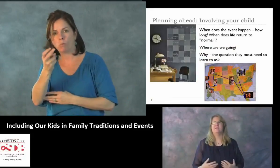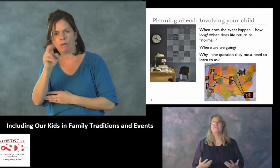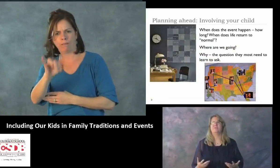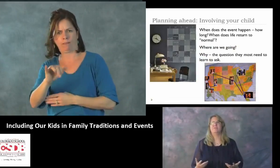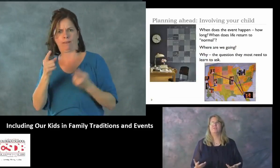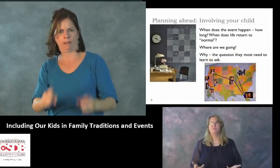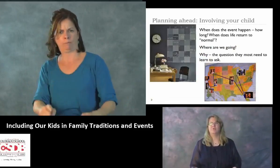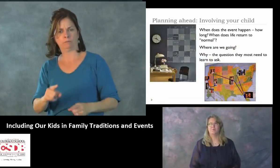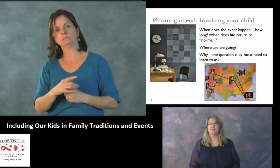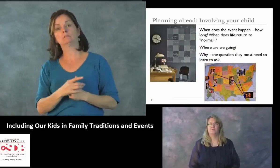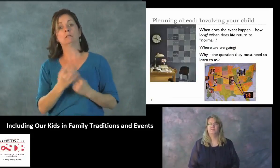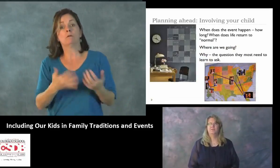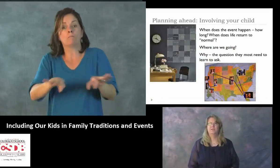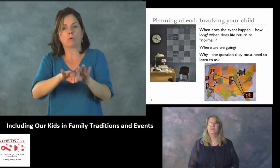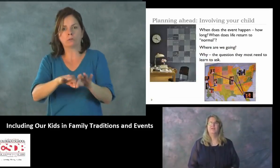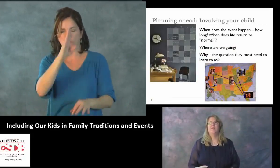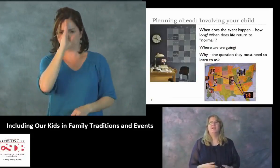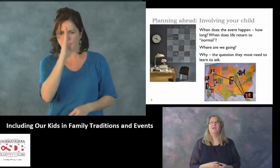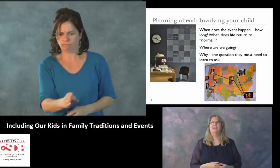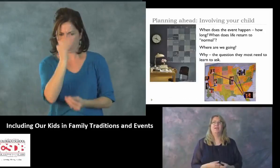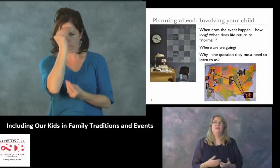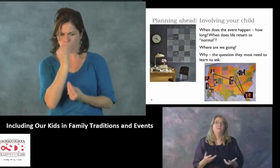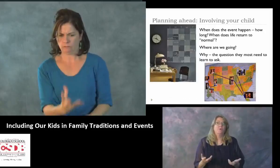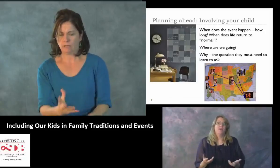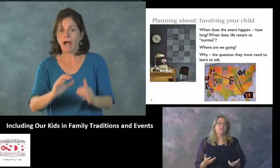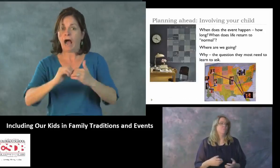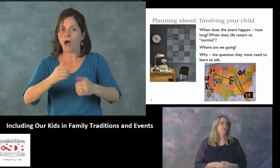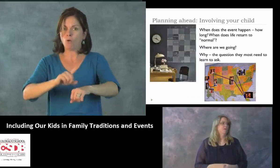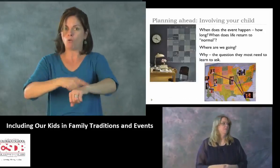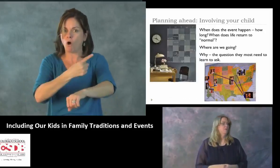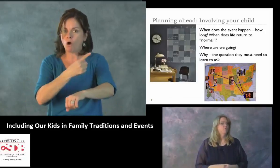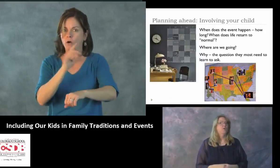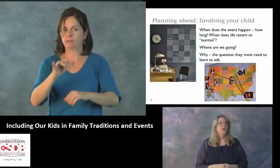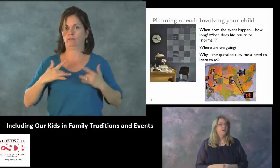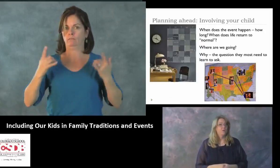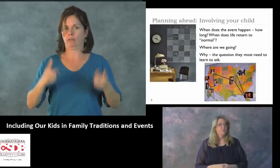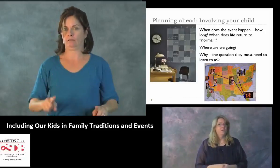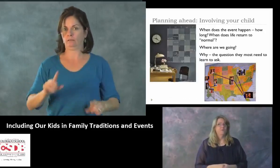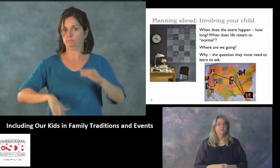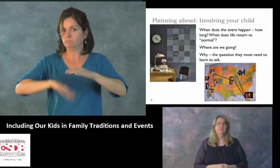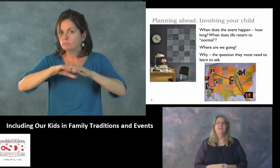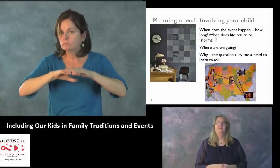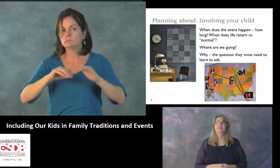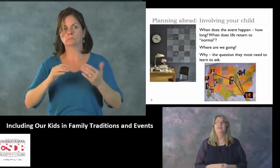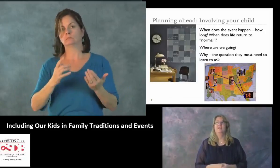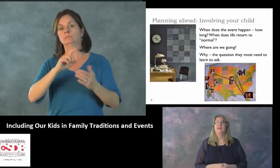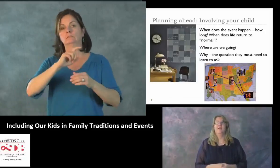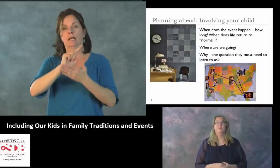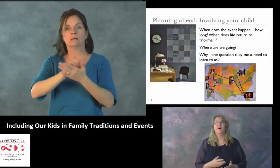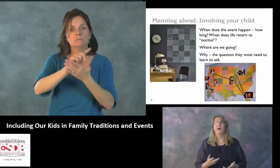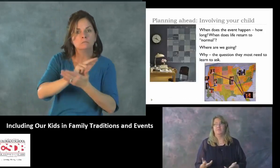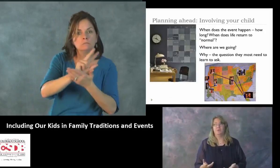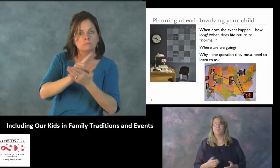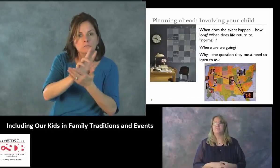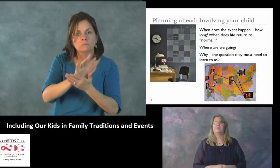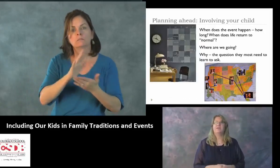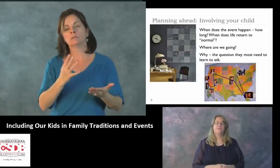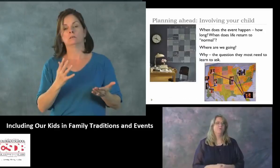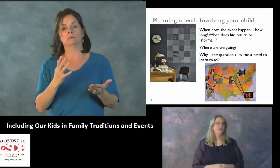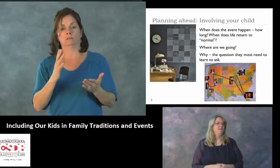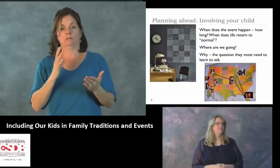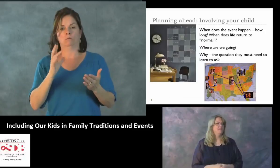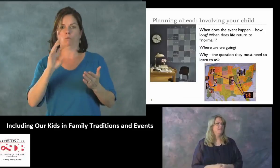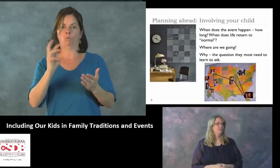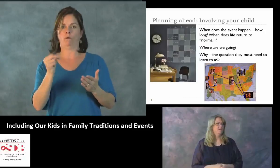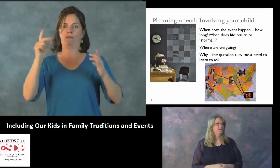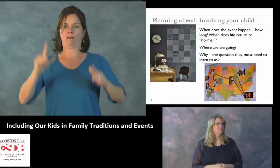does life return to normal, and the where as well. Where are we going, and why, of course. And